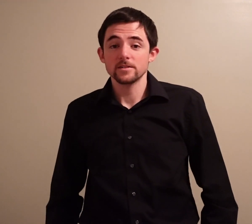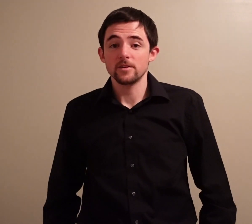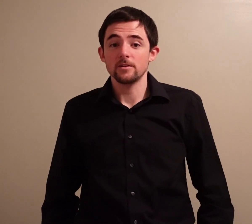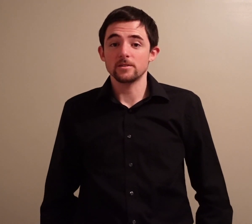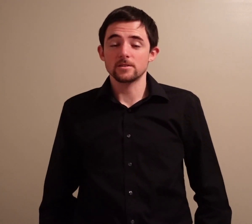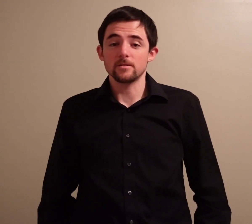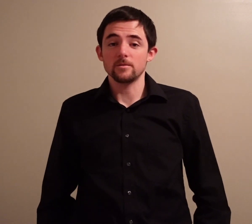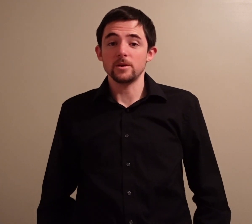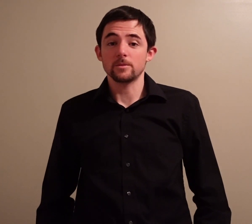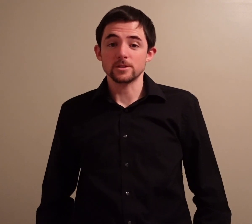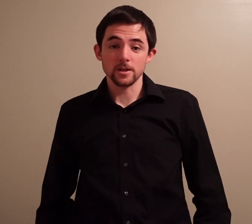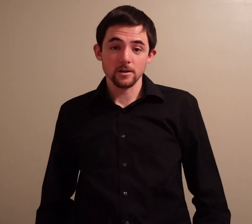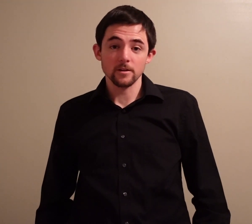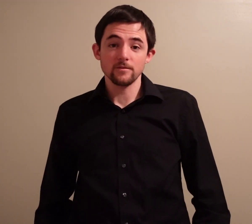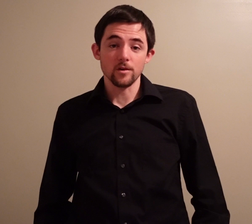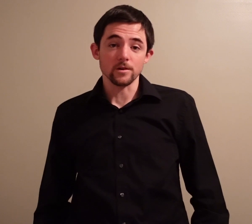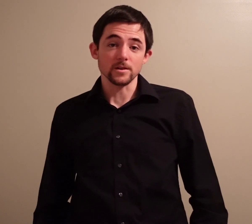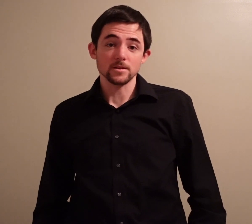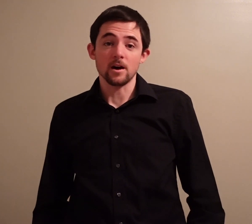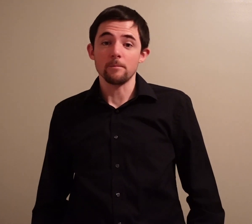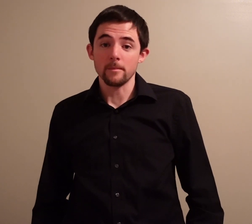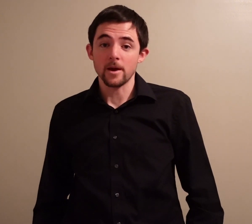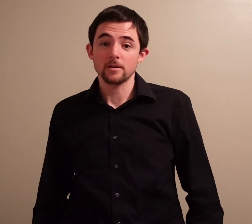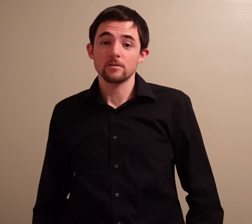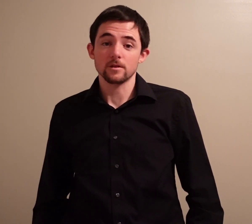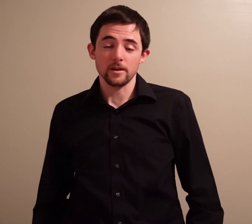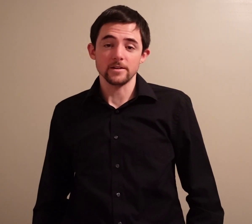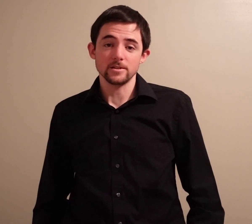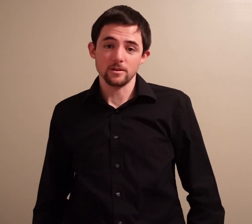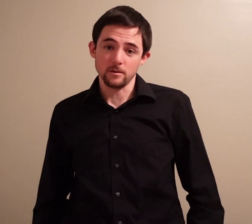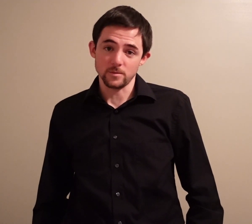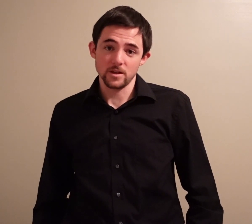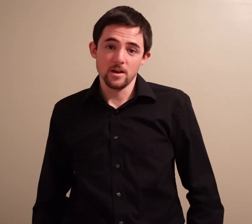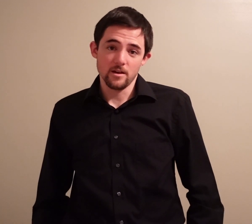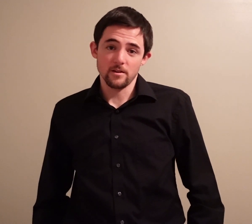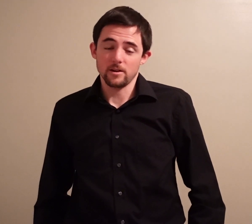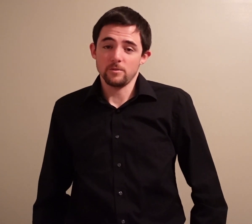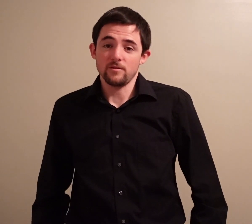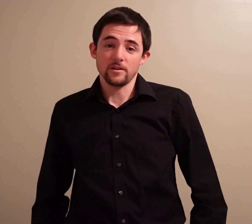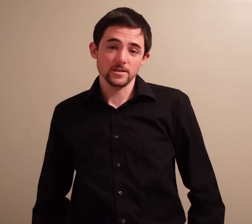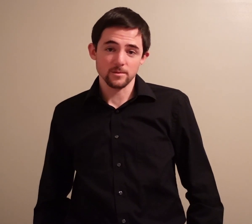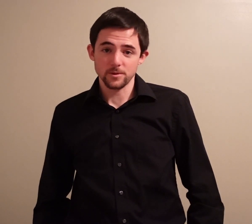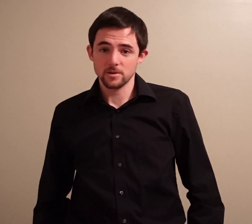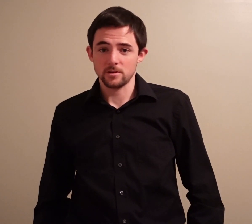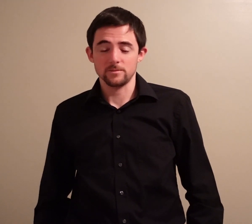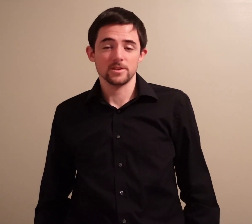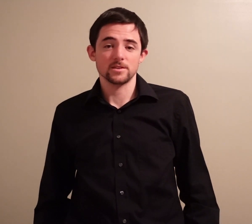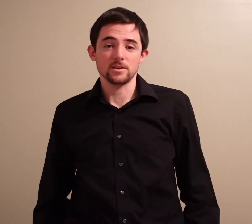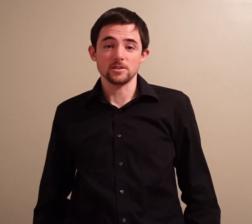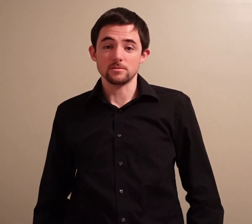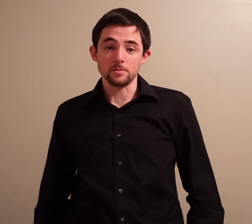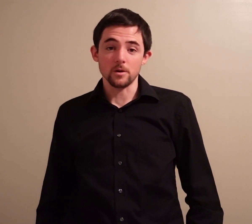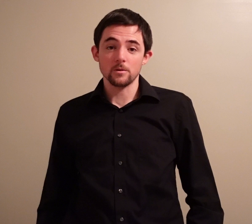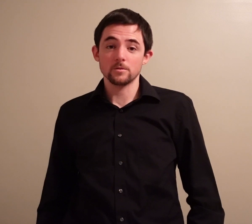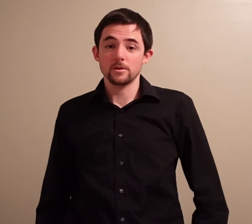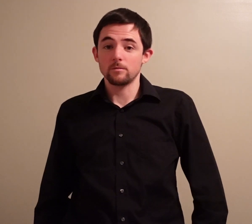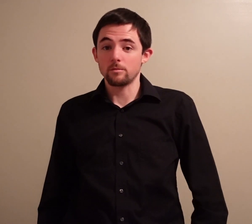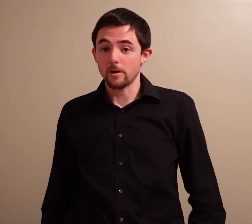video is going to be particularly focused on medical related terms. They're going to be very simple terms such as bone,